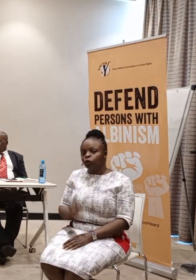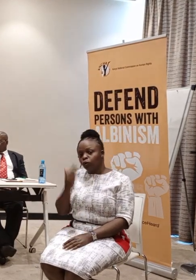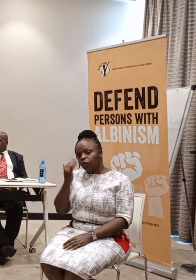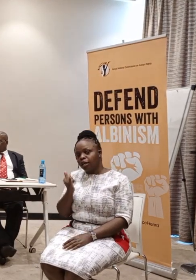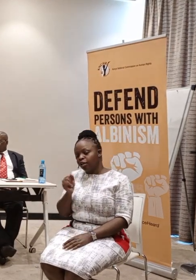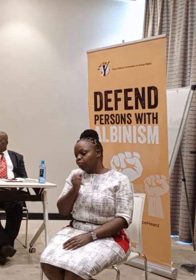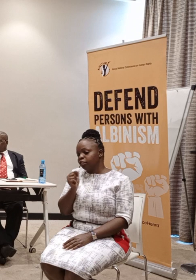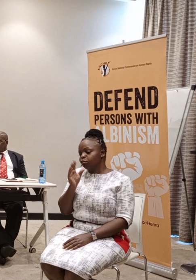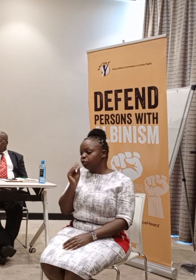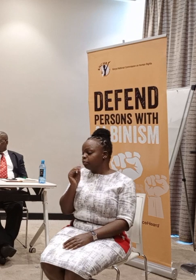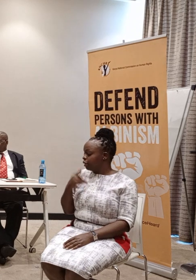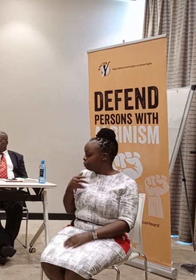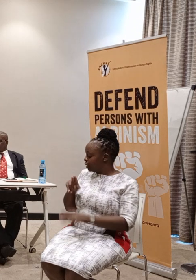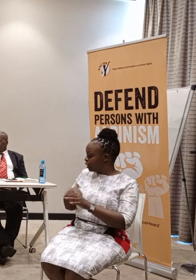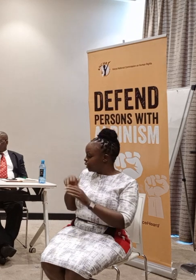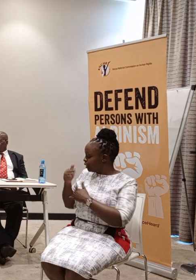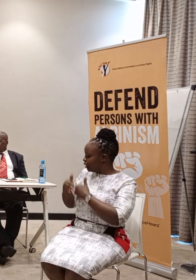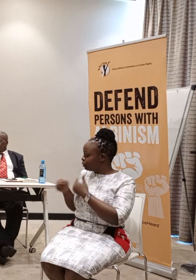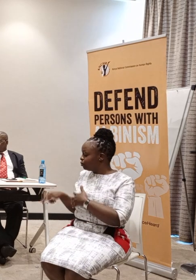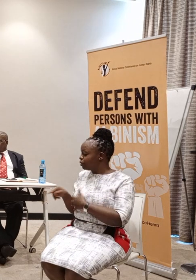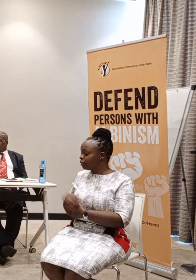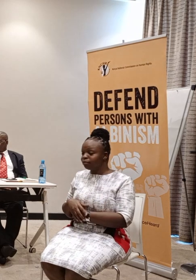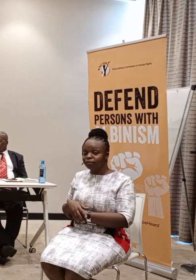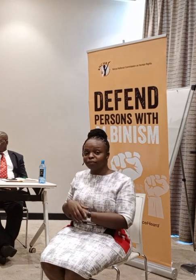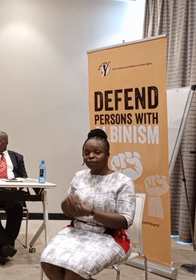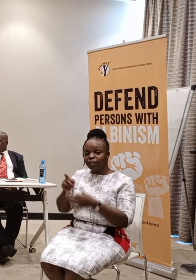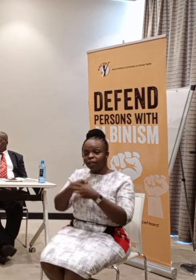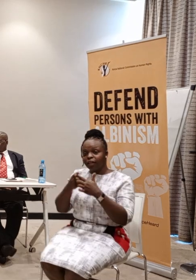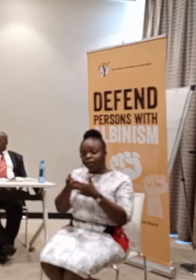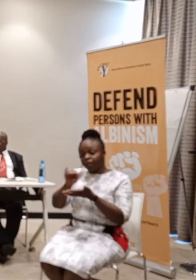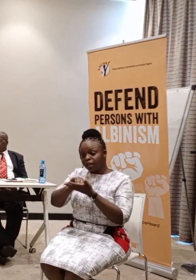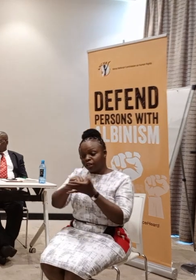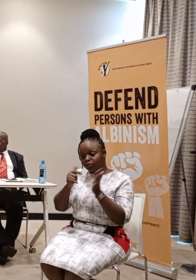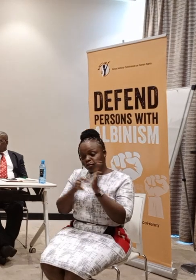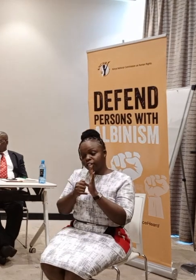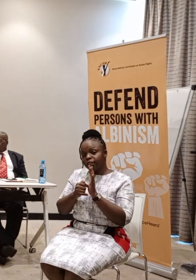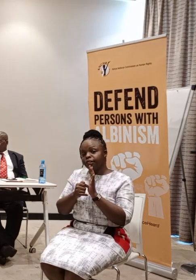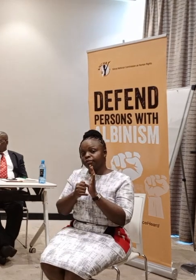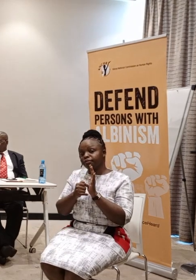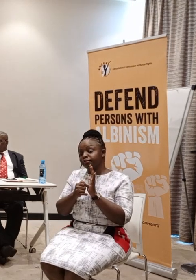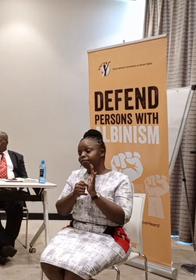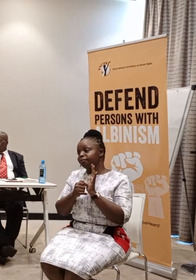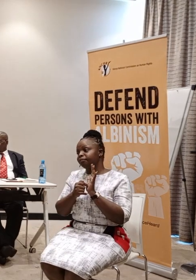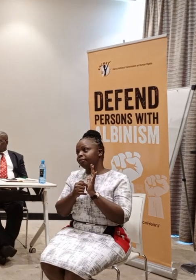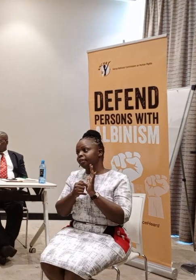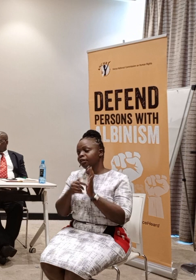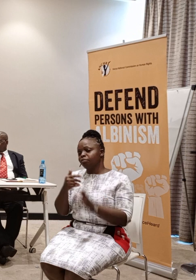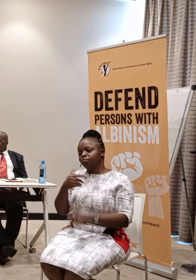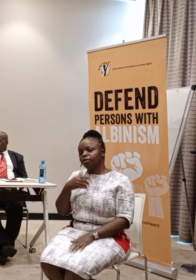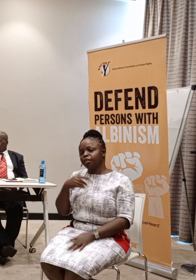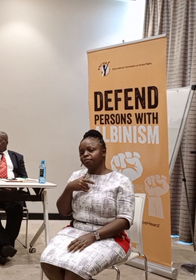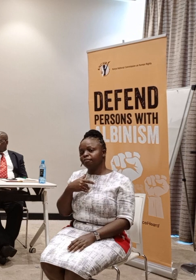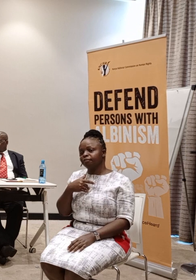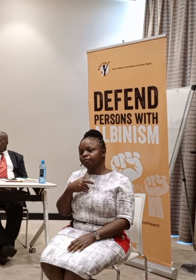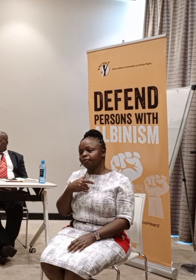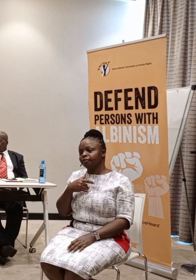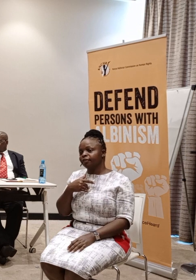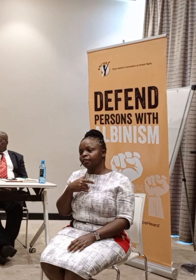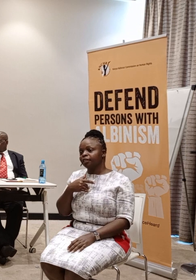was sitting next to him. So and then at that point, because I was a first